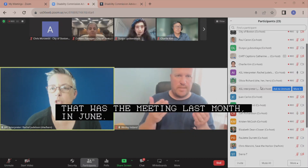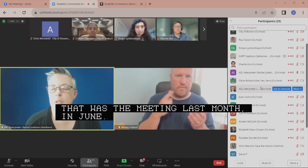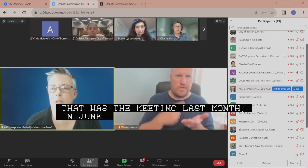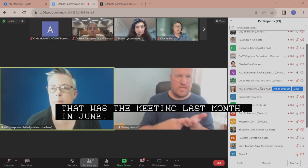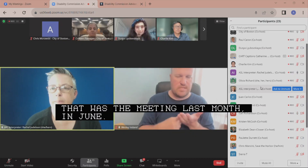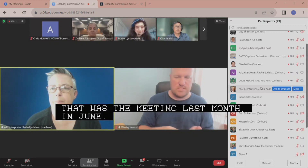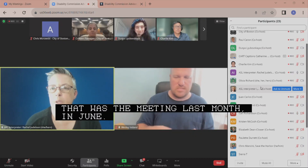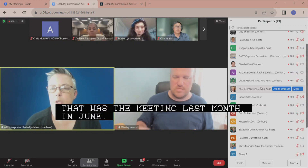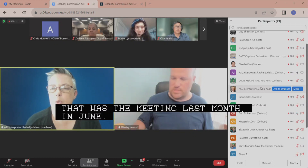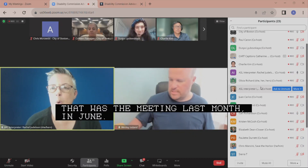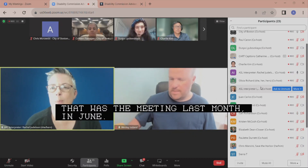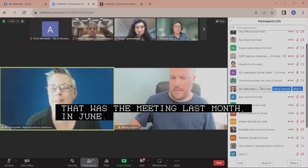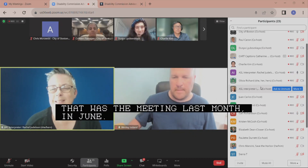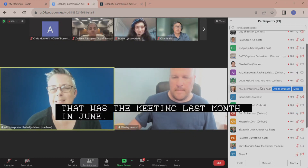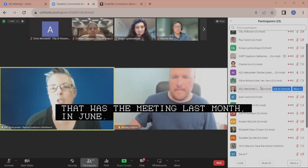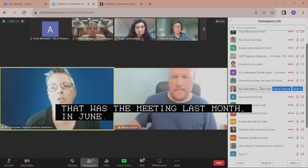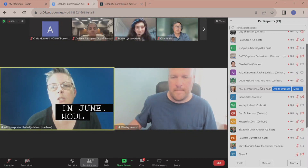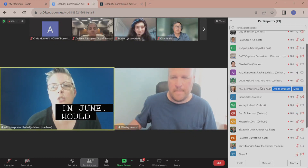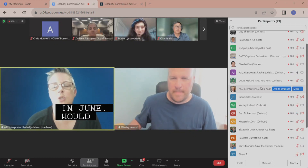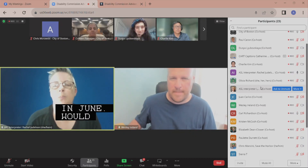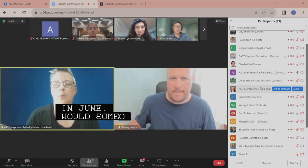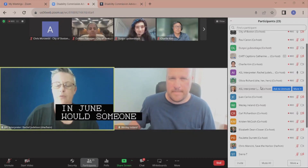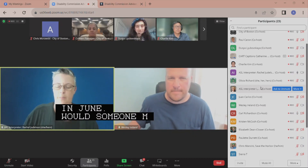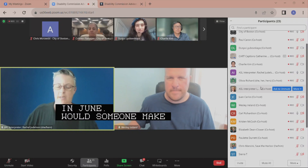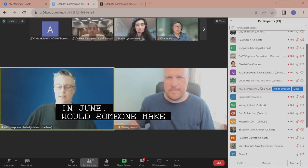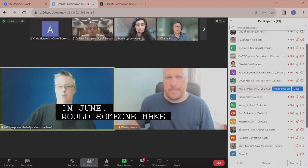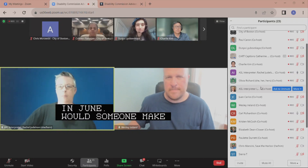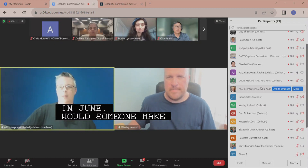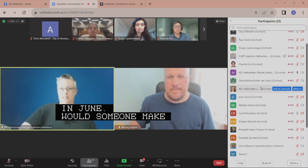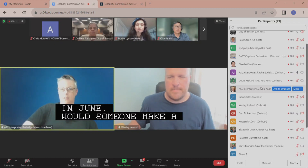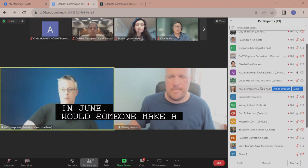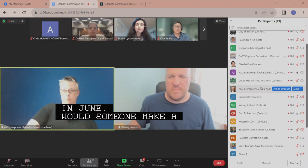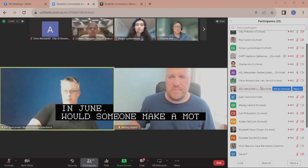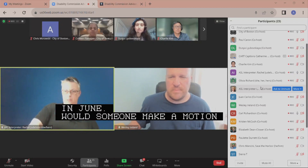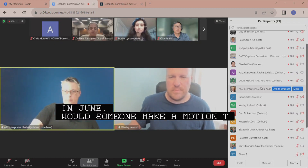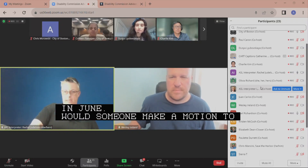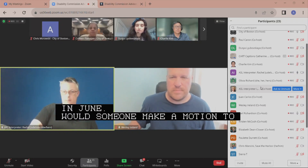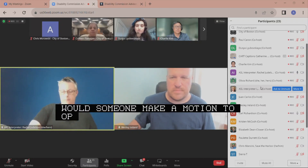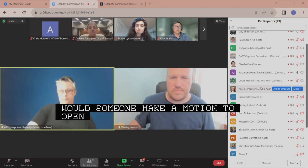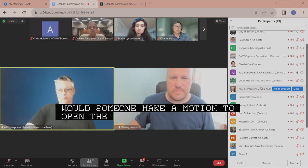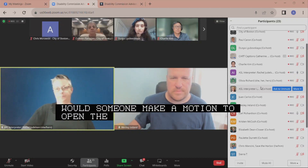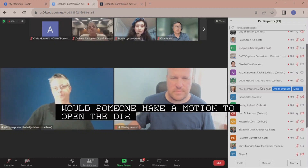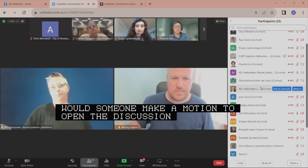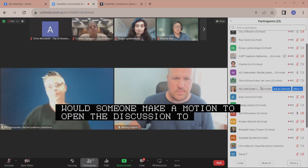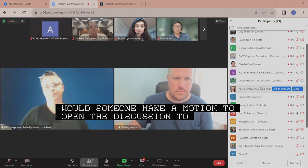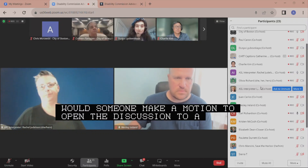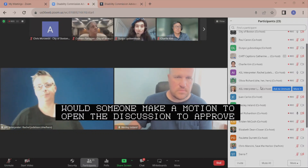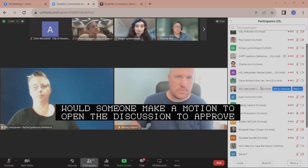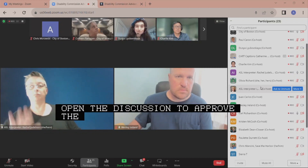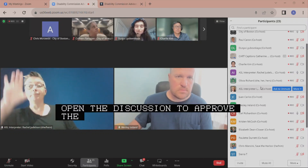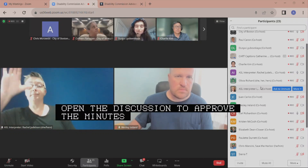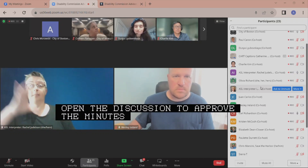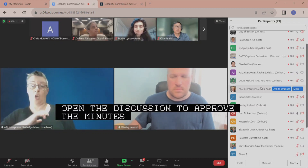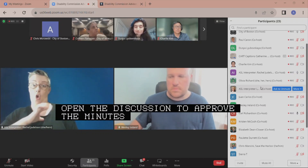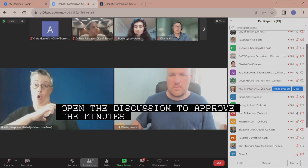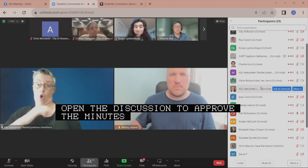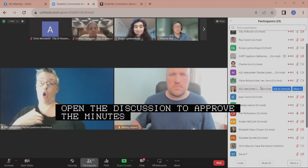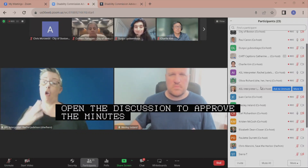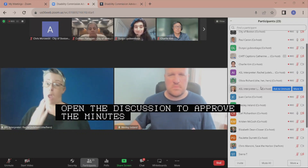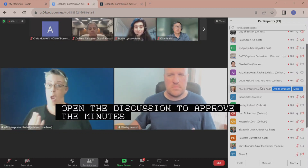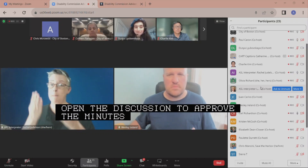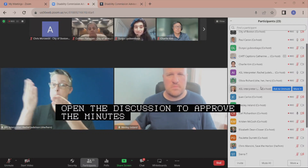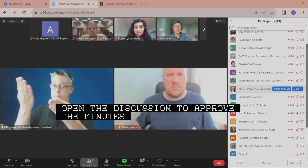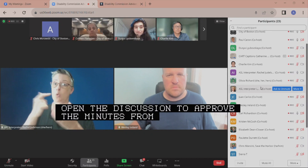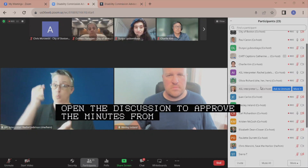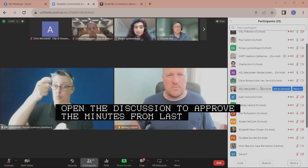make a motion to open the discussion to approve the minutes from last month's meeting? This is Carl. I make a motion